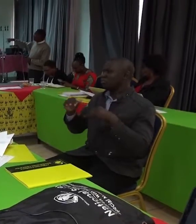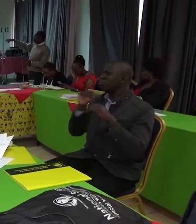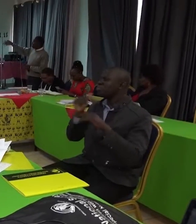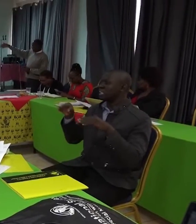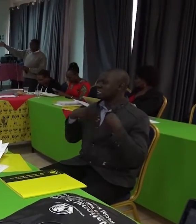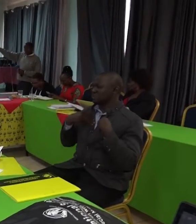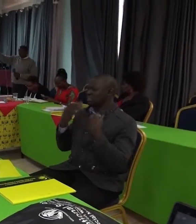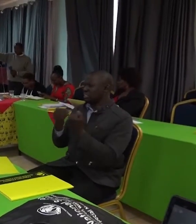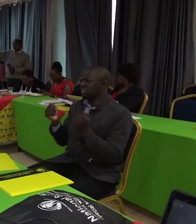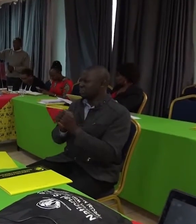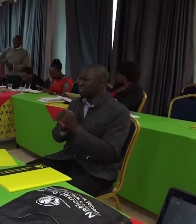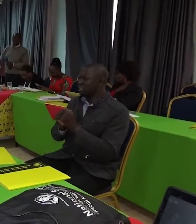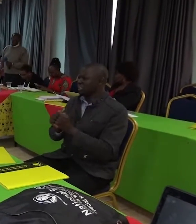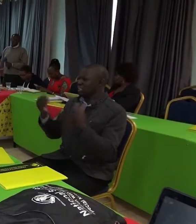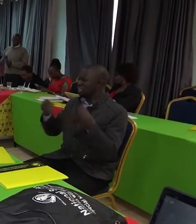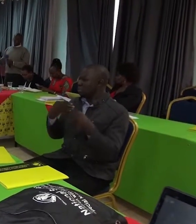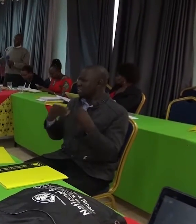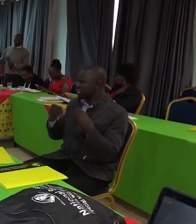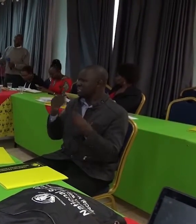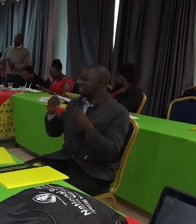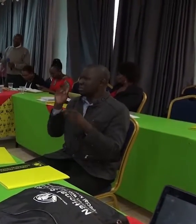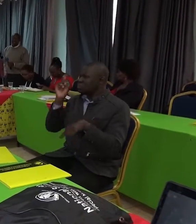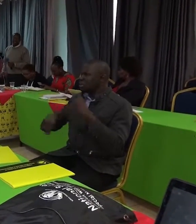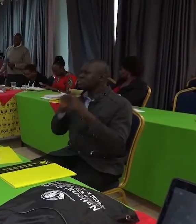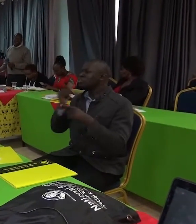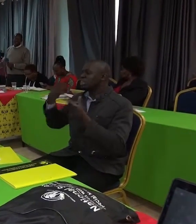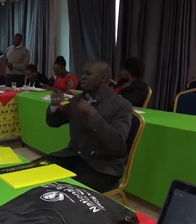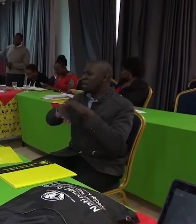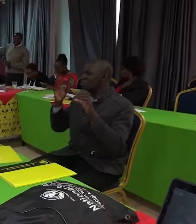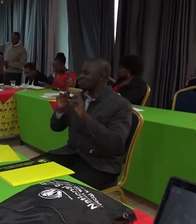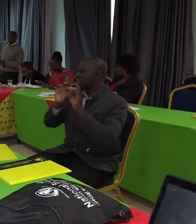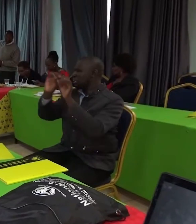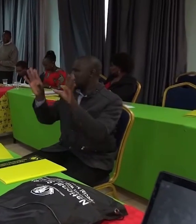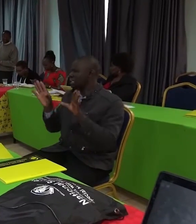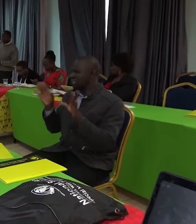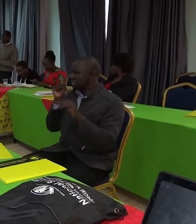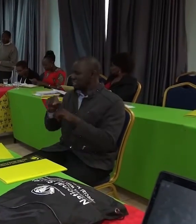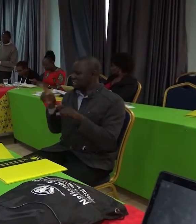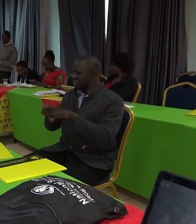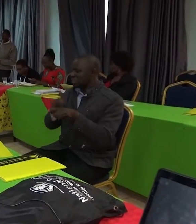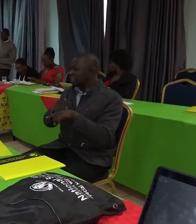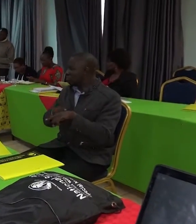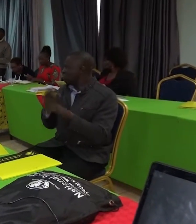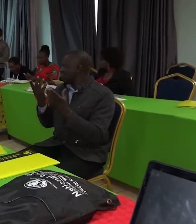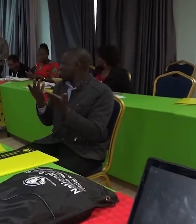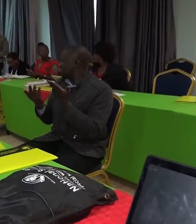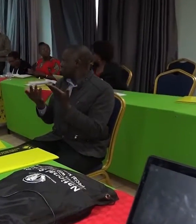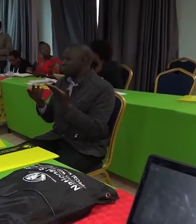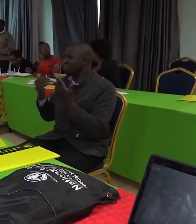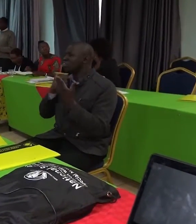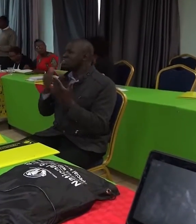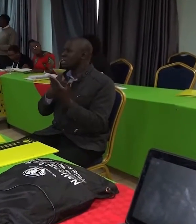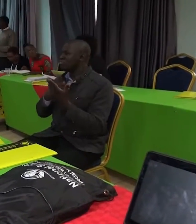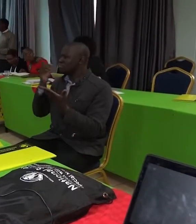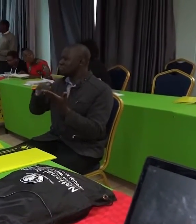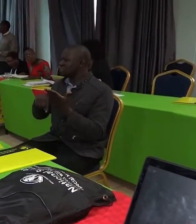admission, but behind the scenes, it doesn't come out clear. This one is expressed in law, but it doesn't